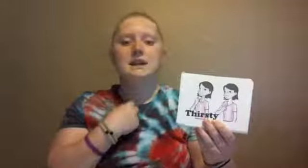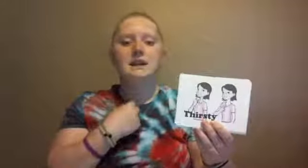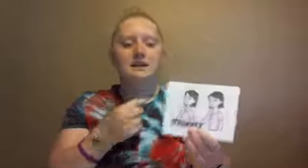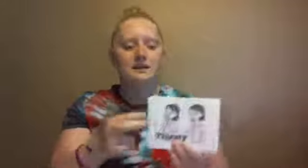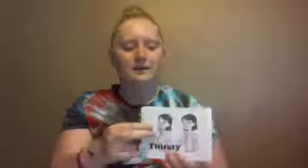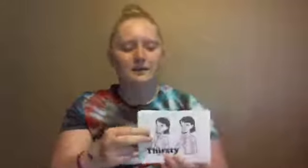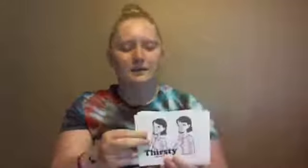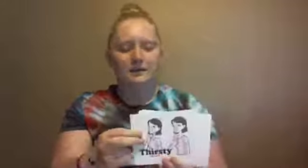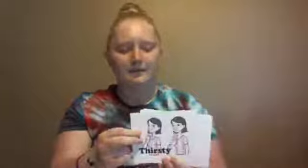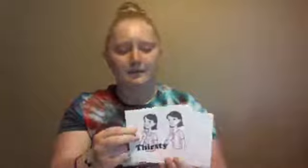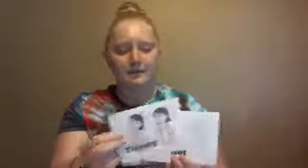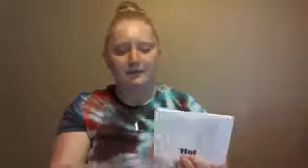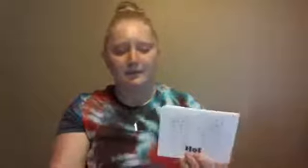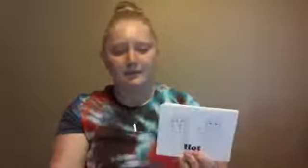thirsty,